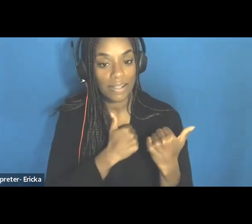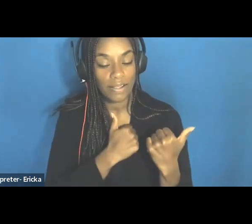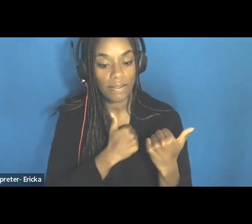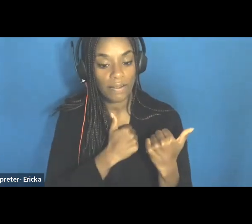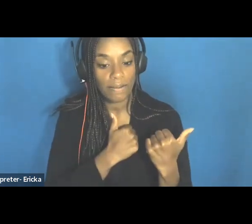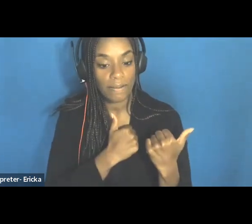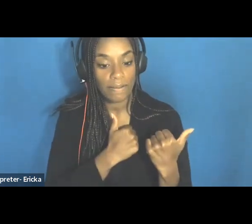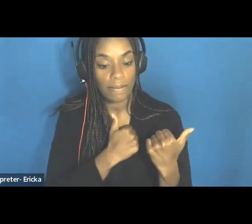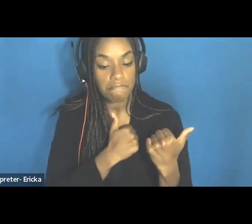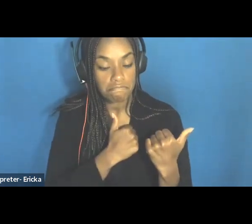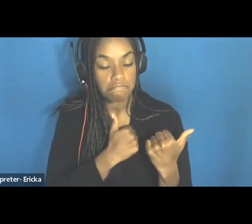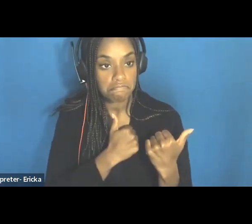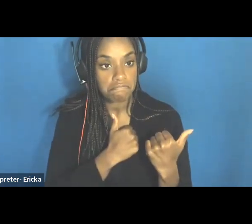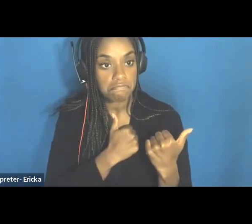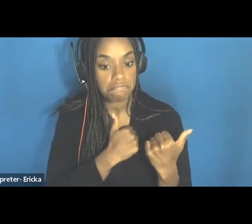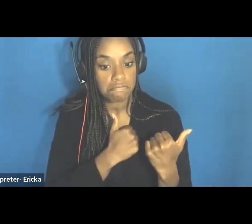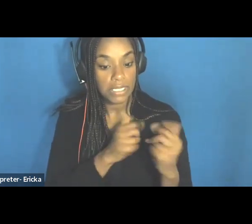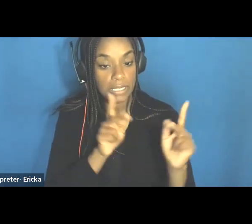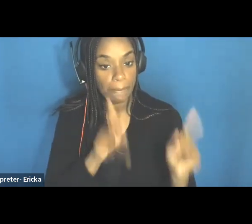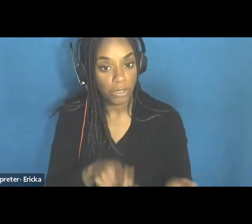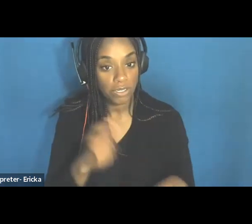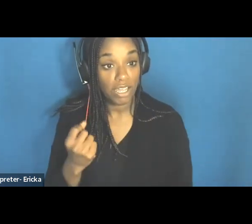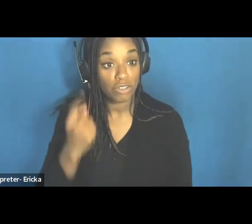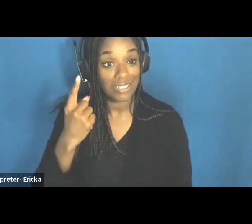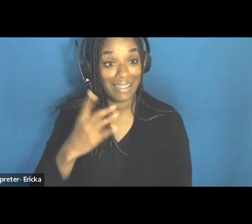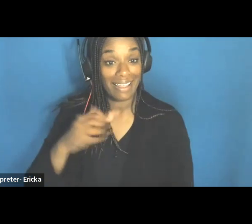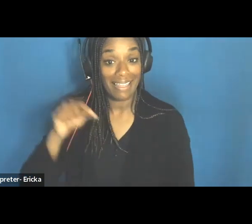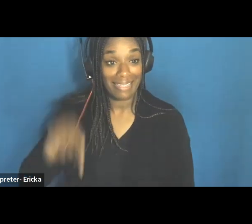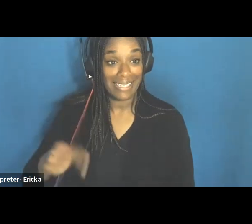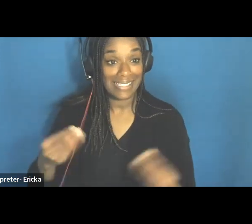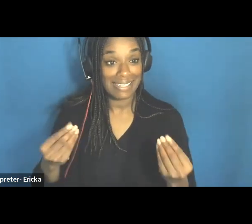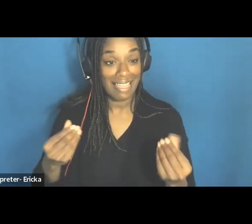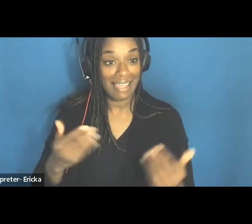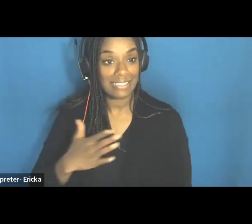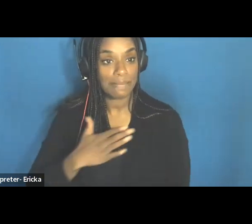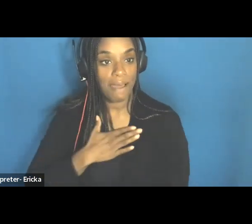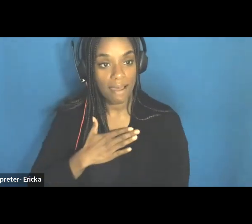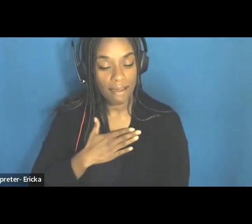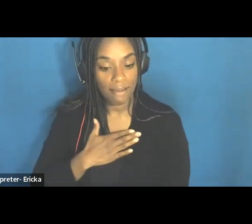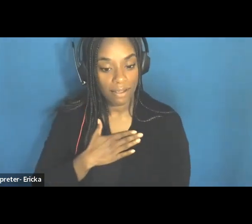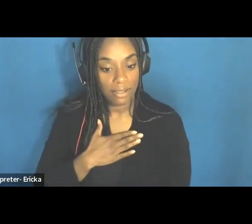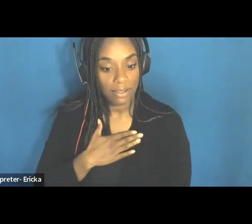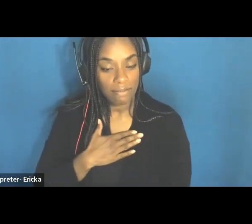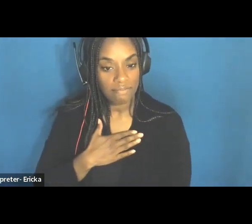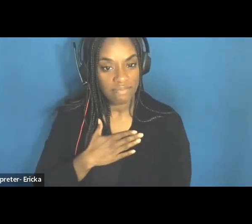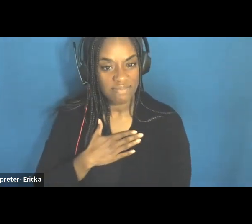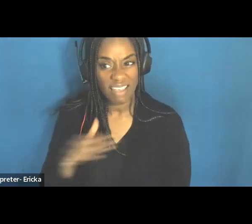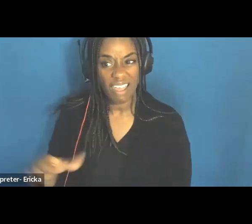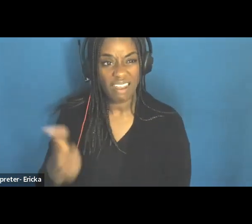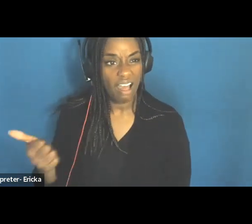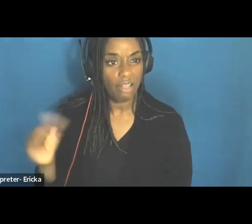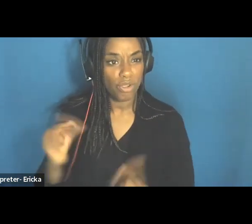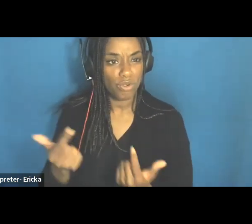a person understanding this land is mine and being pushed away by others.